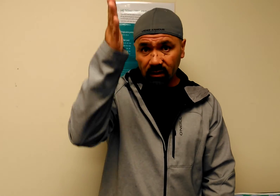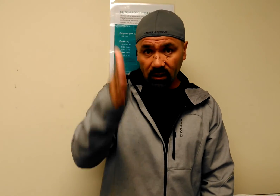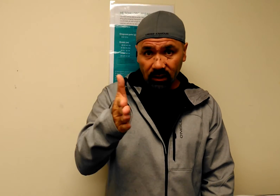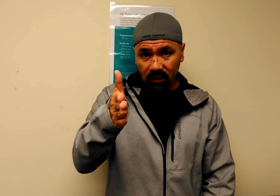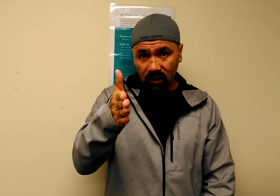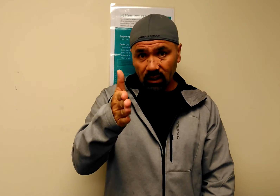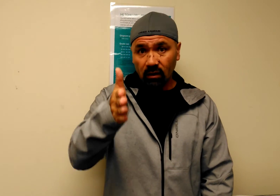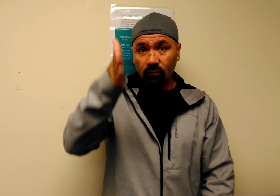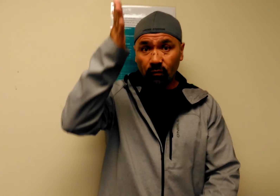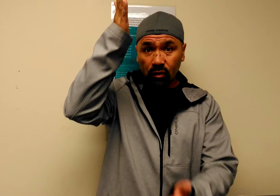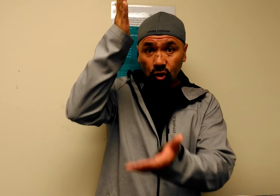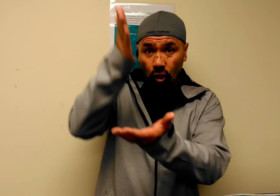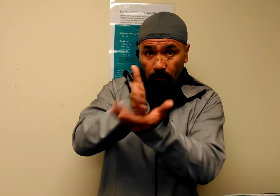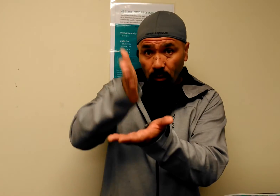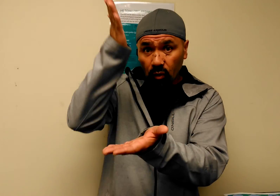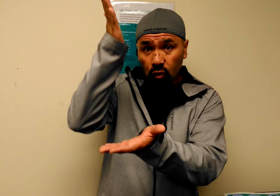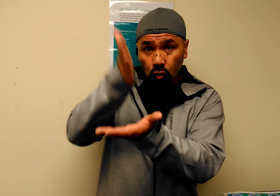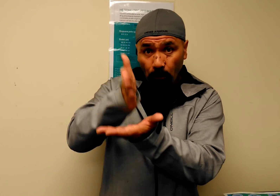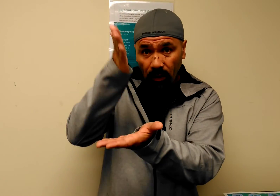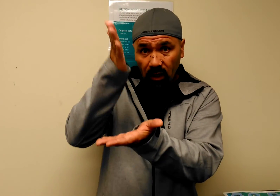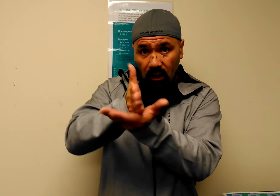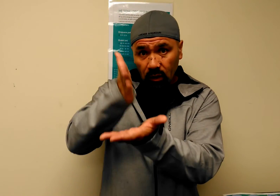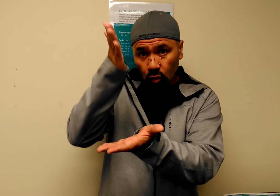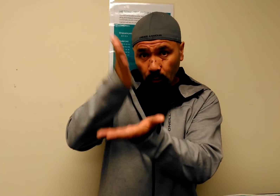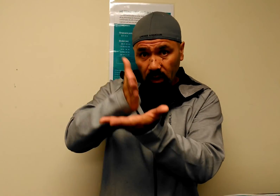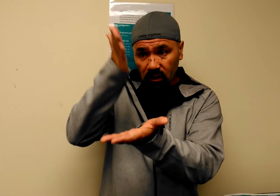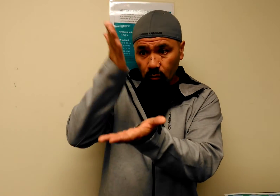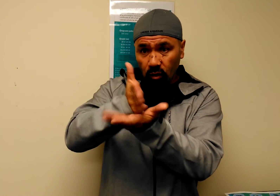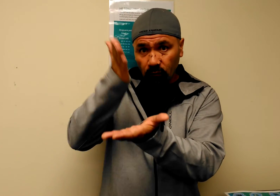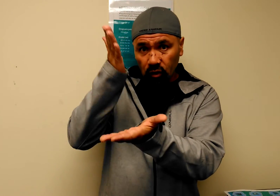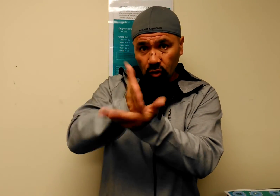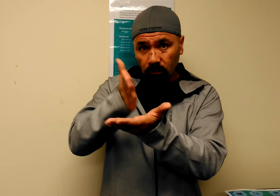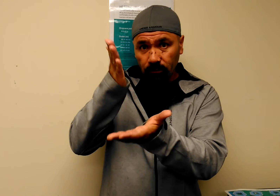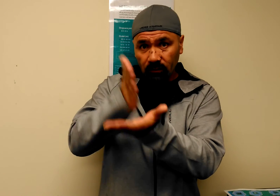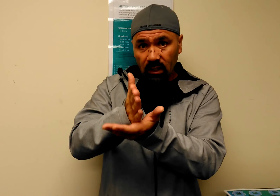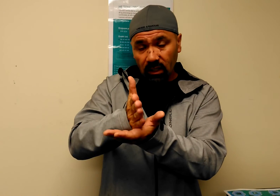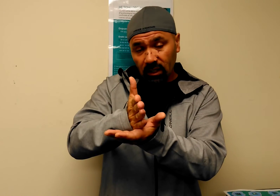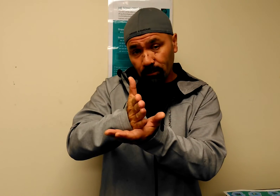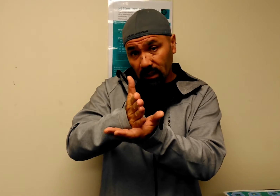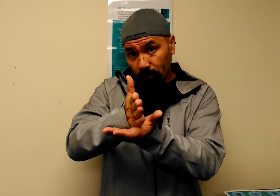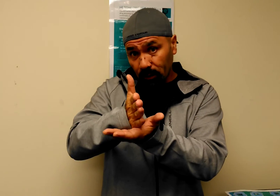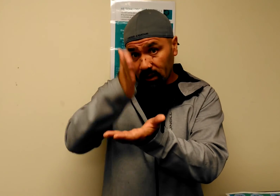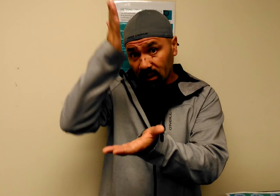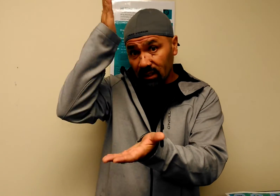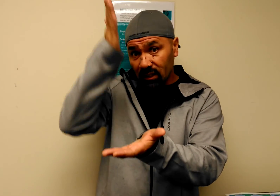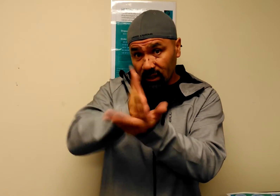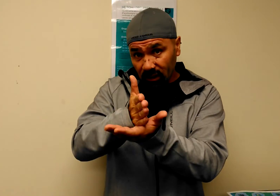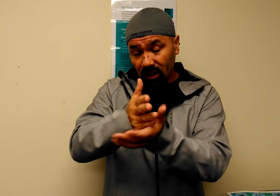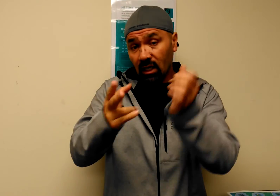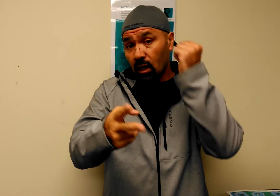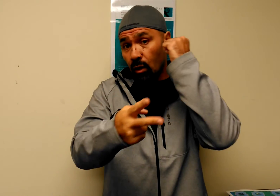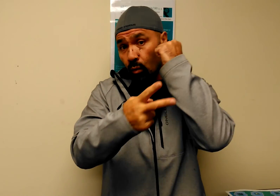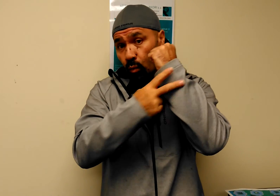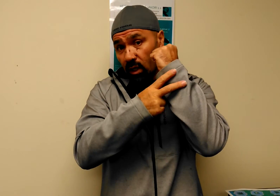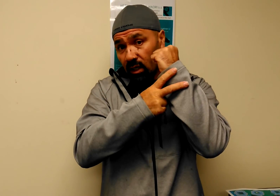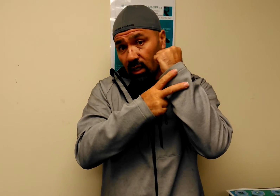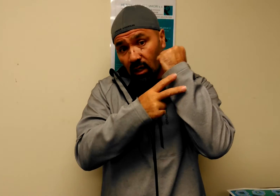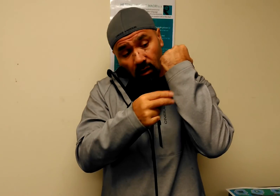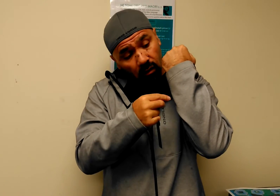T, for chop, or tope. Tope is the word for chop. Hekamana pira t. W,